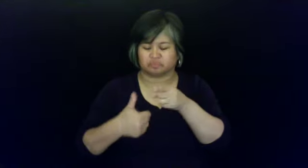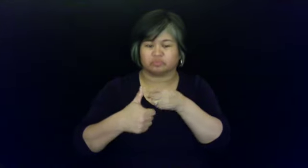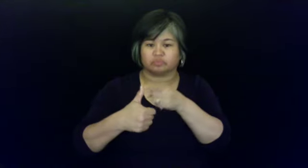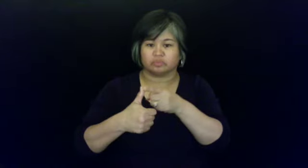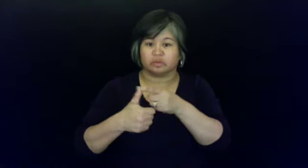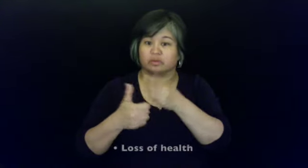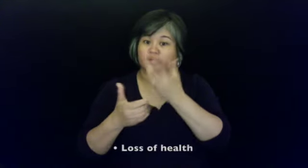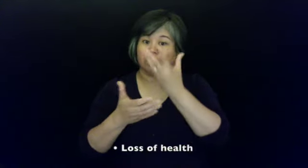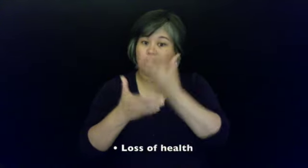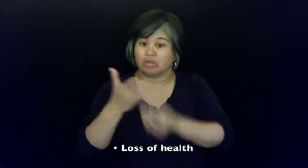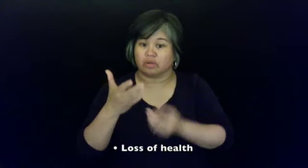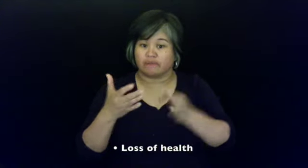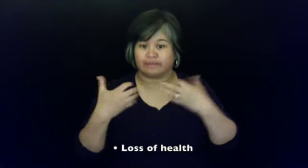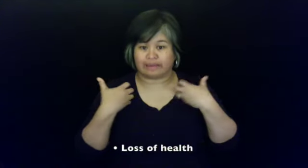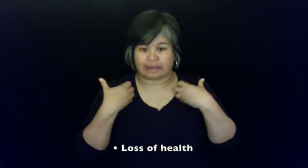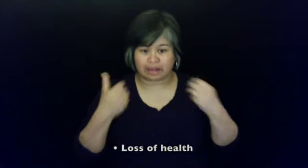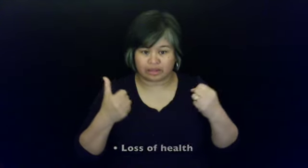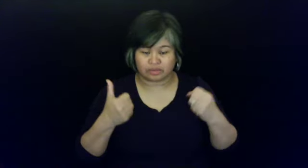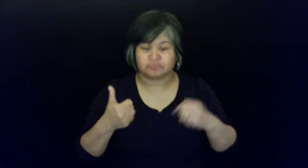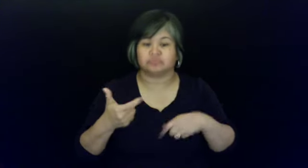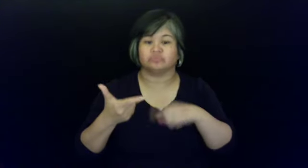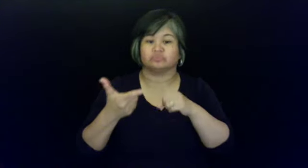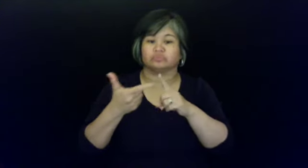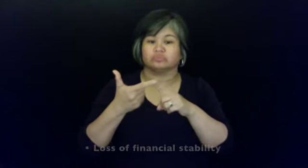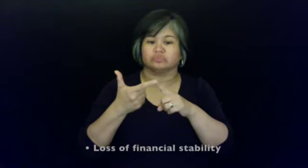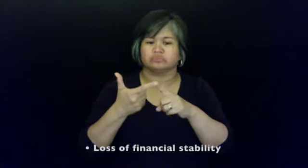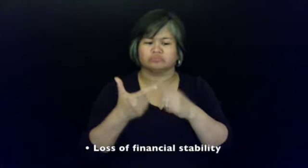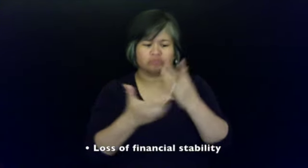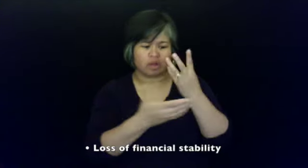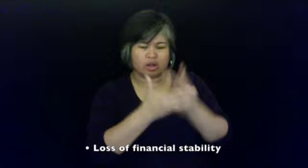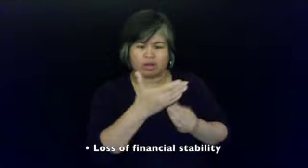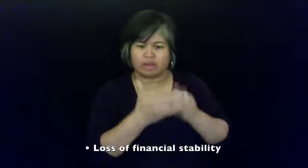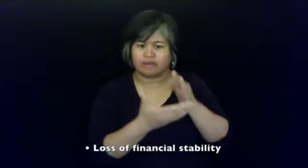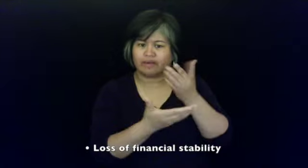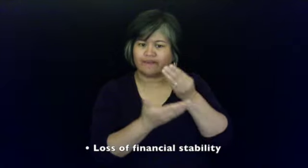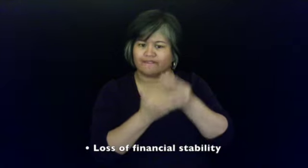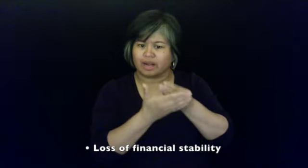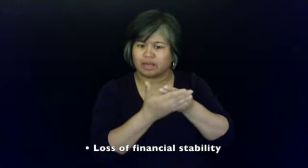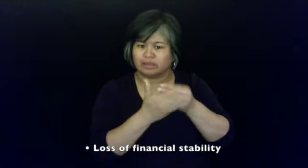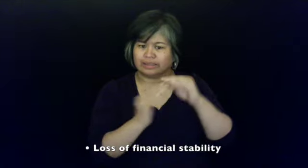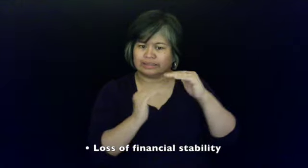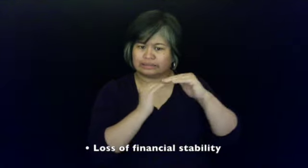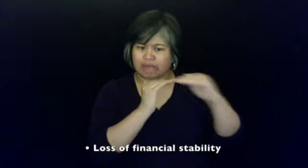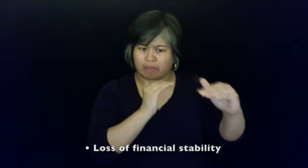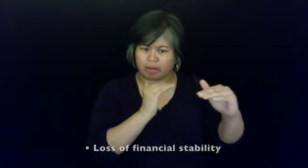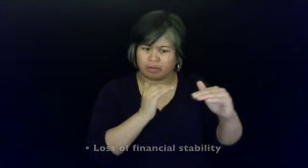Some examples include such as loss of health, loss of financial stability,